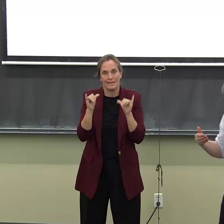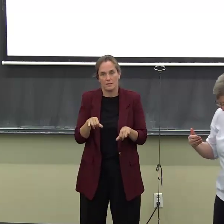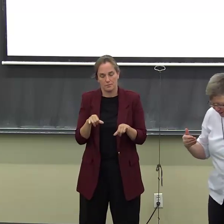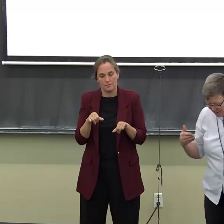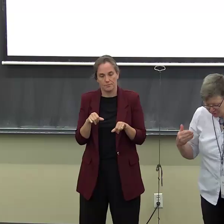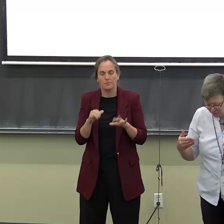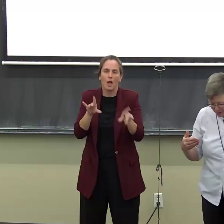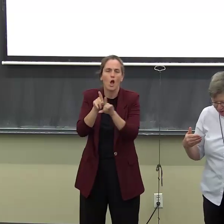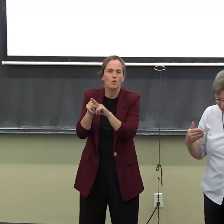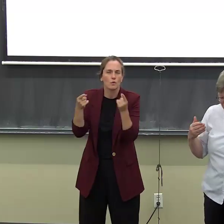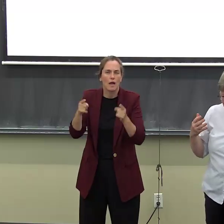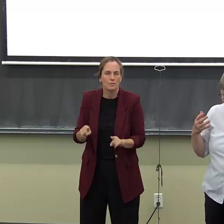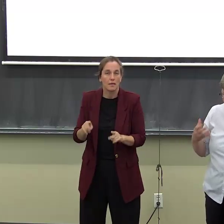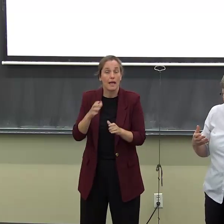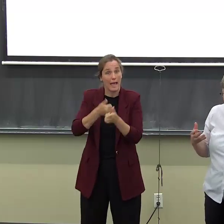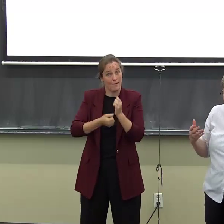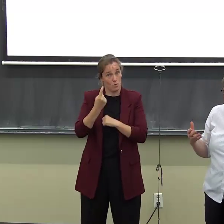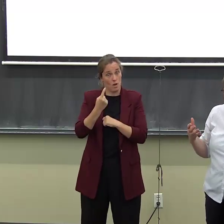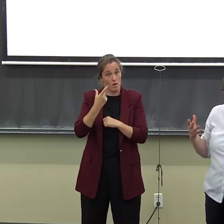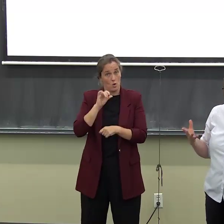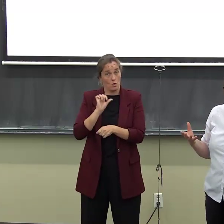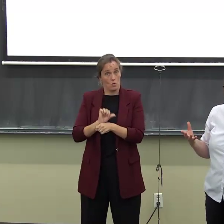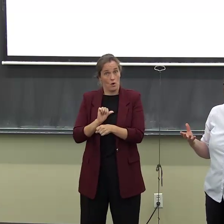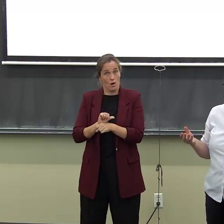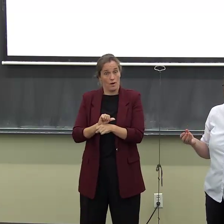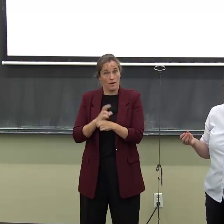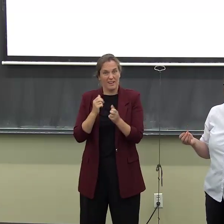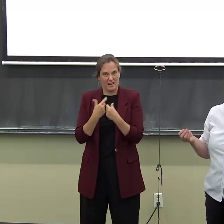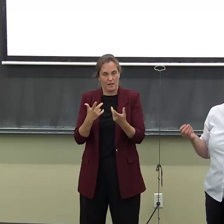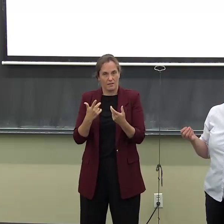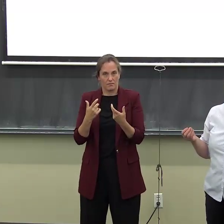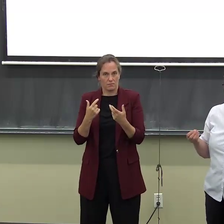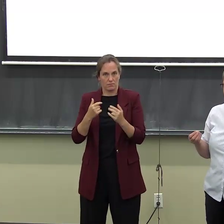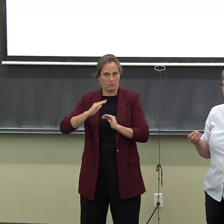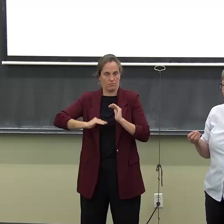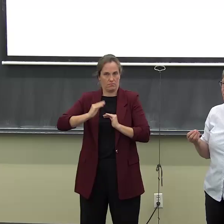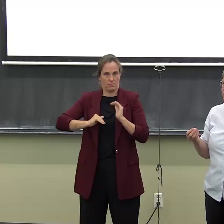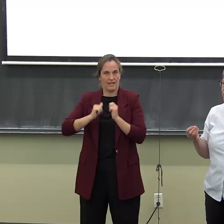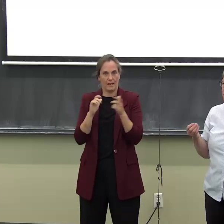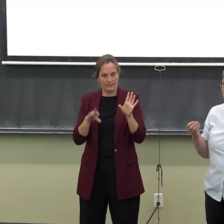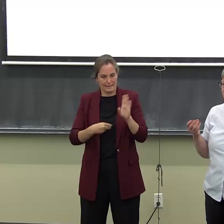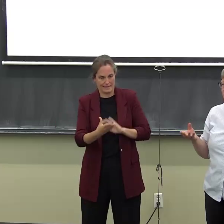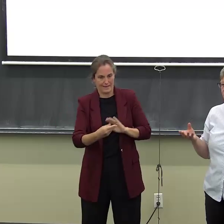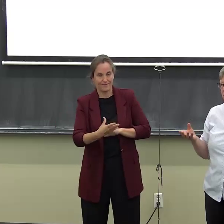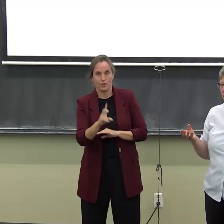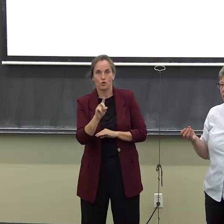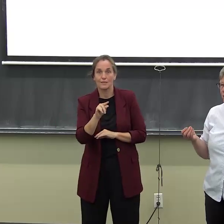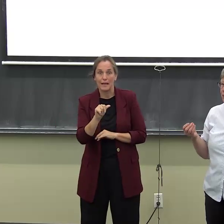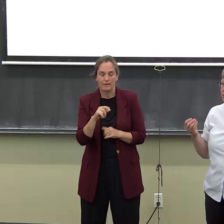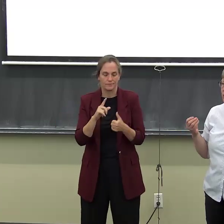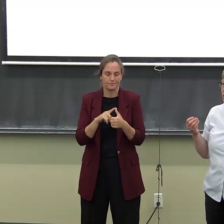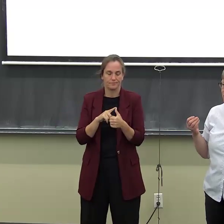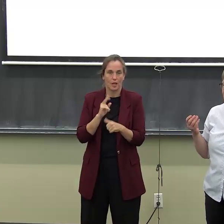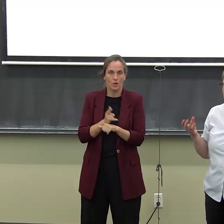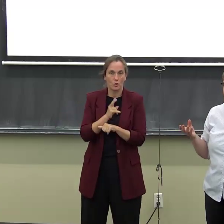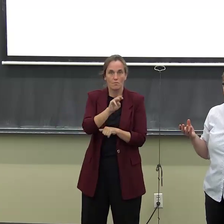what's also happening is everyone who's working in a facility is giving their data. So if you're using Microsoft